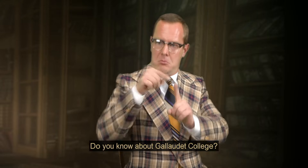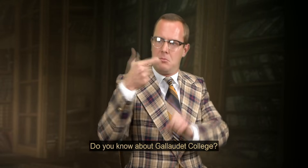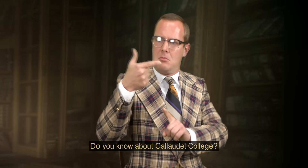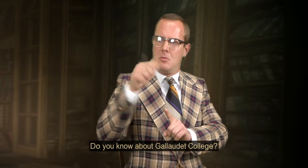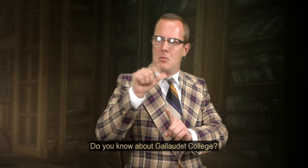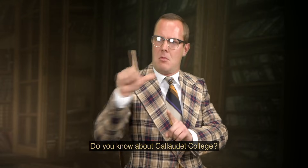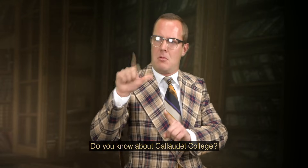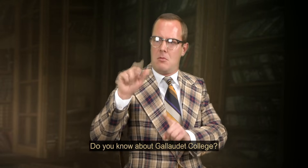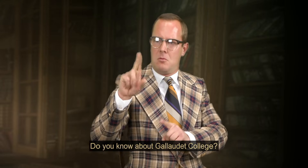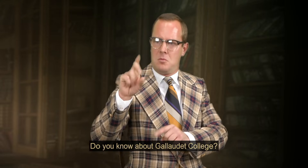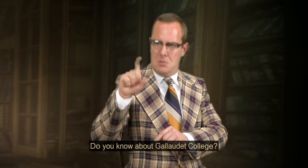College?